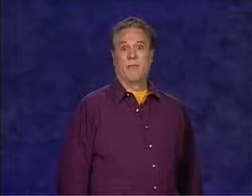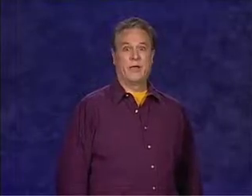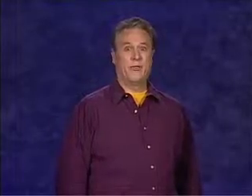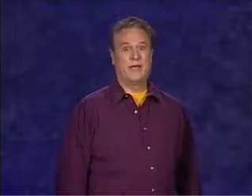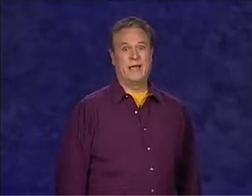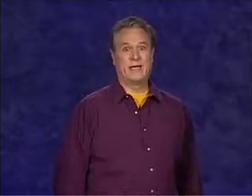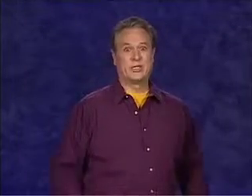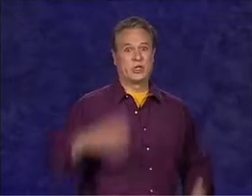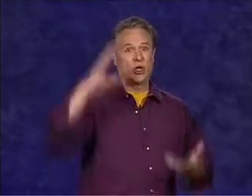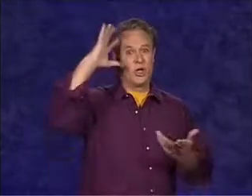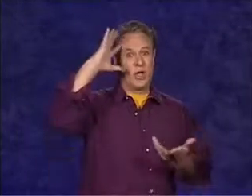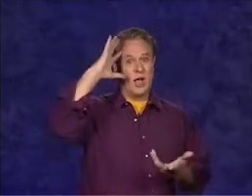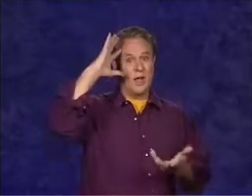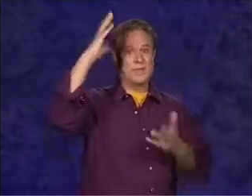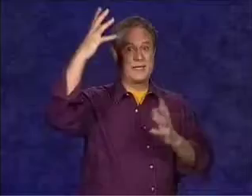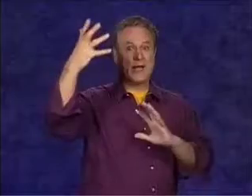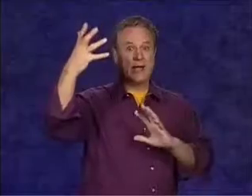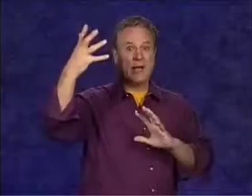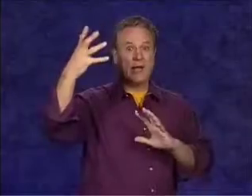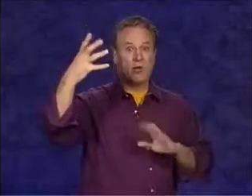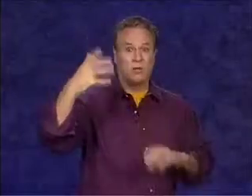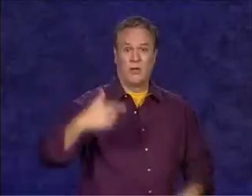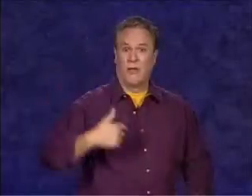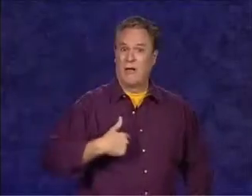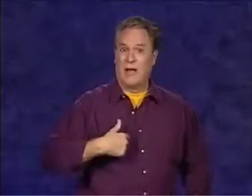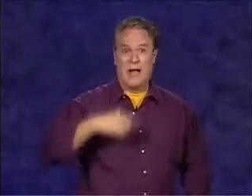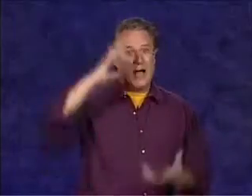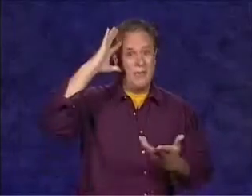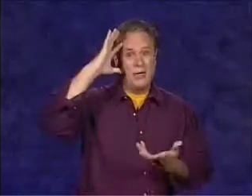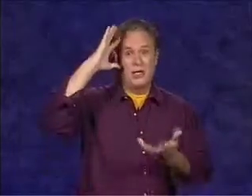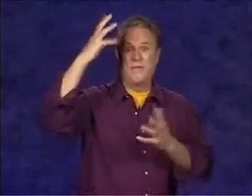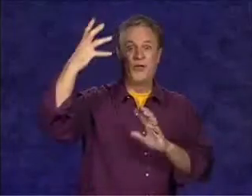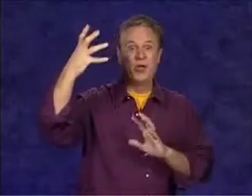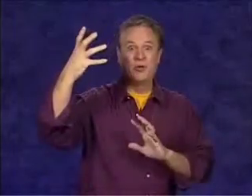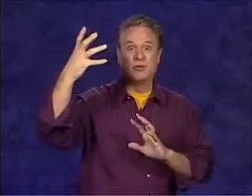My thinking is turned upside down. I'm confused.